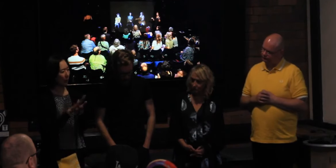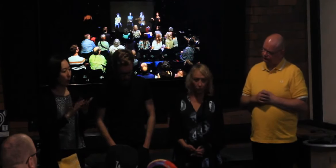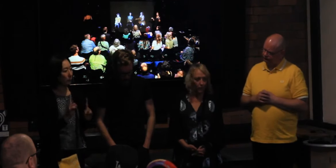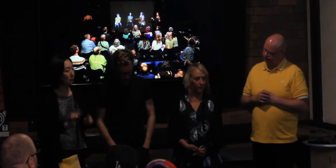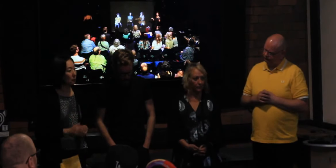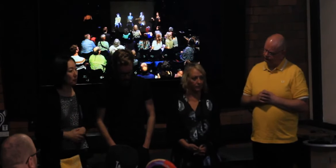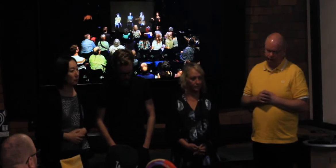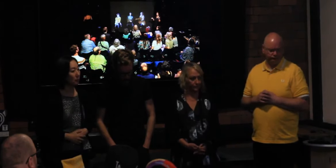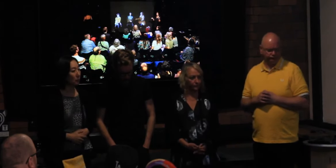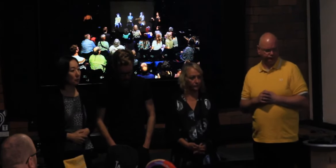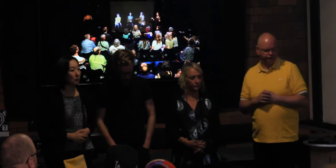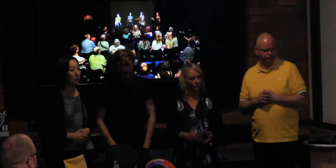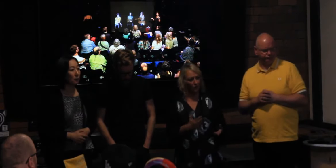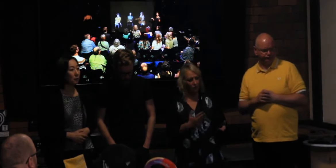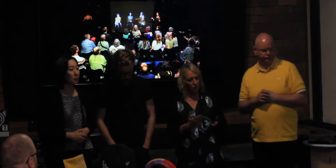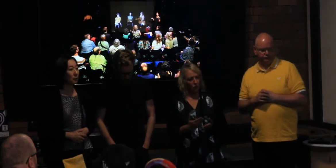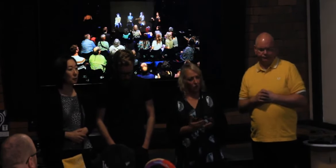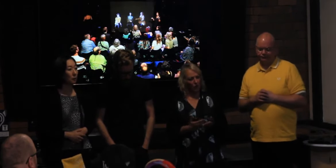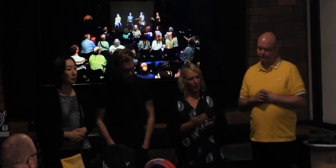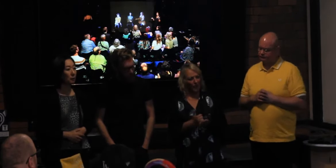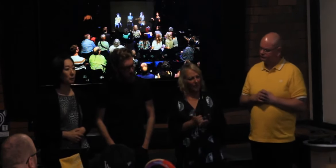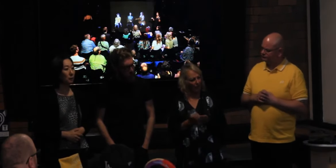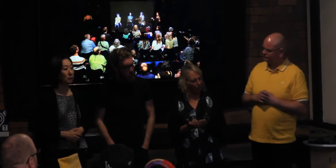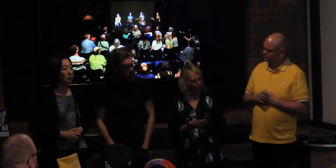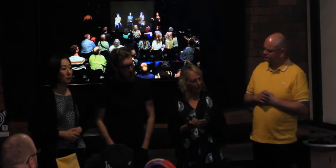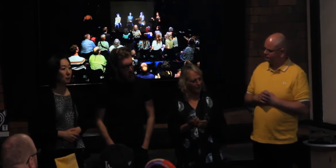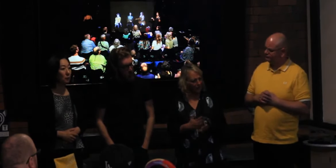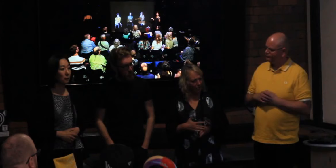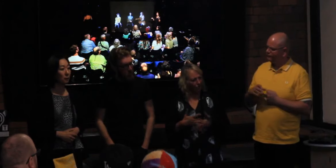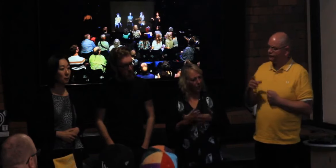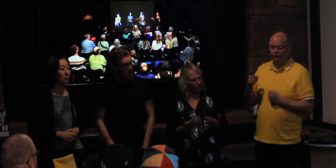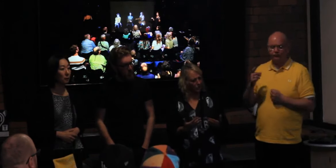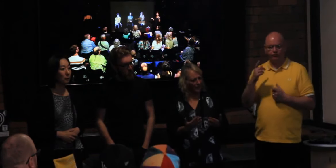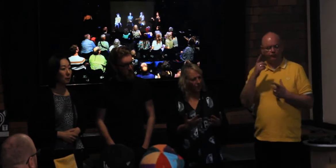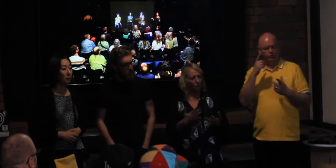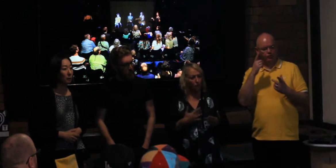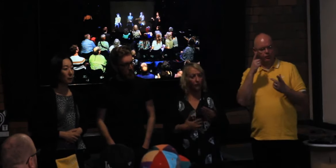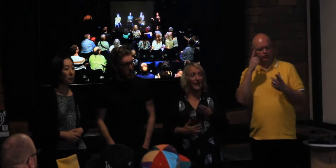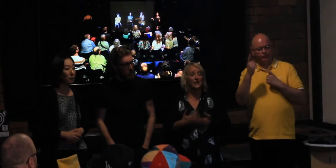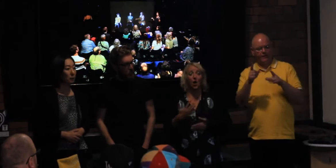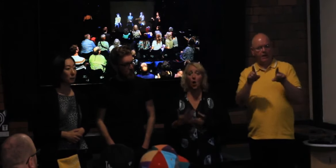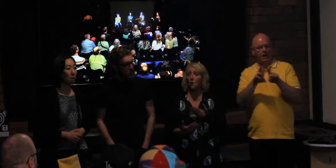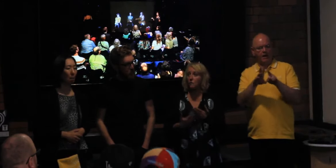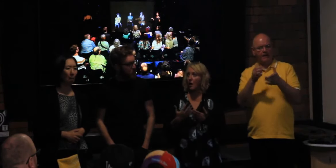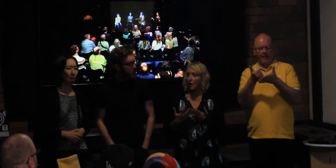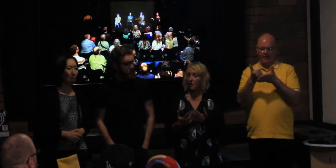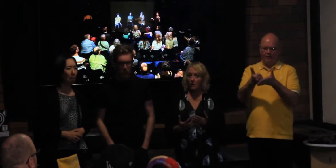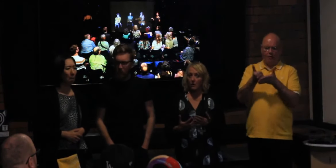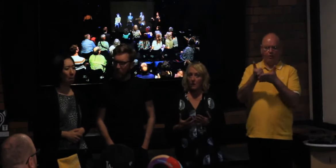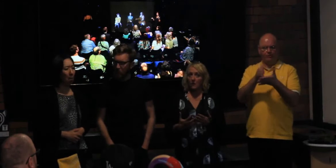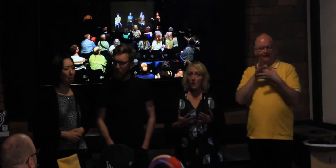What do you mean by healing? Sorry. Do we think therapy, is it therapeutic, or getting